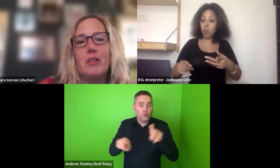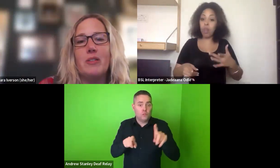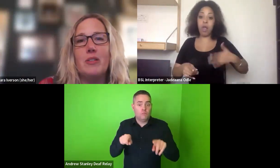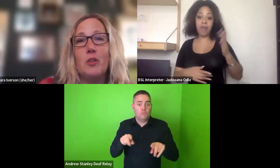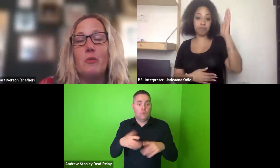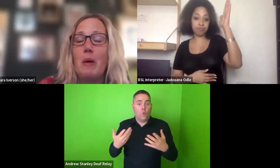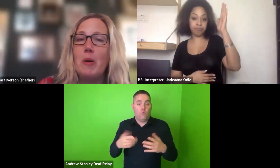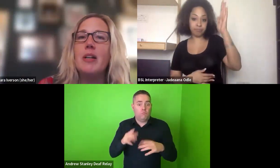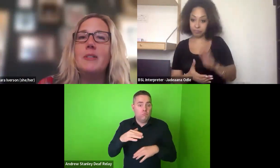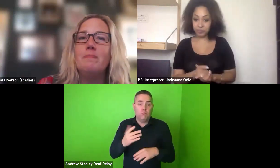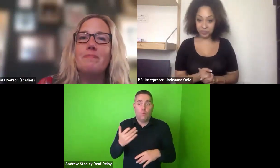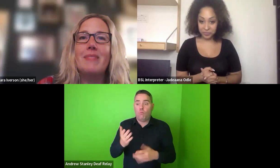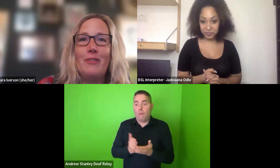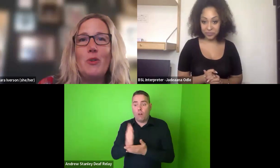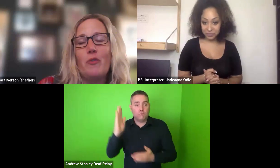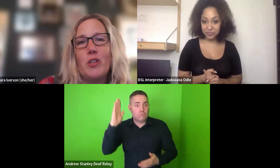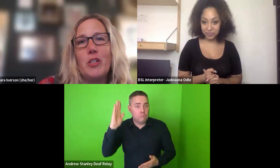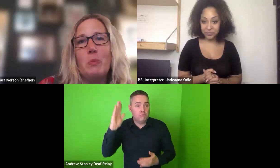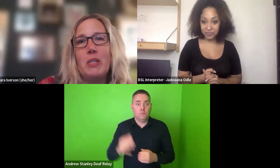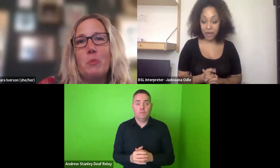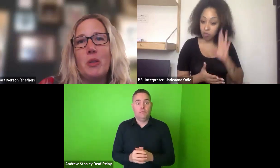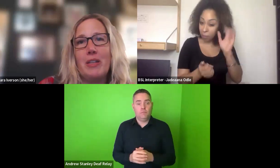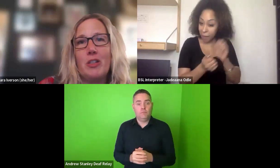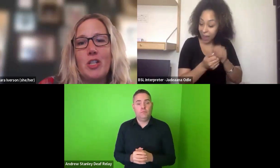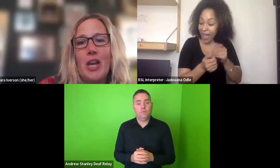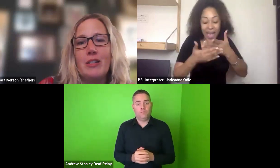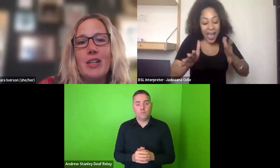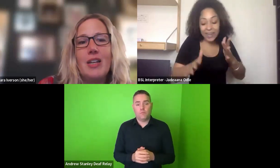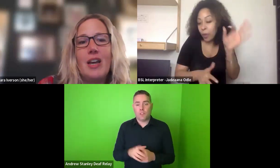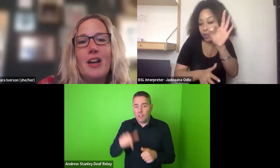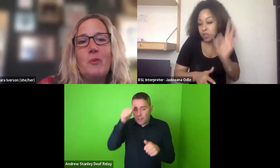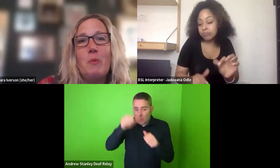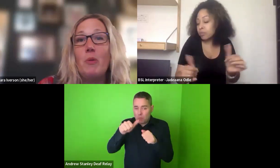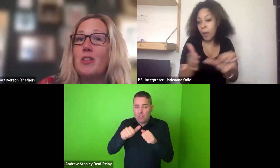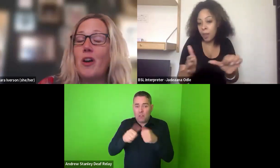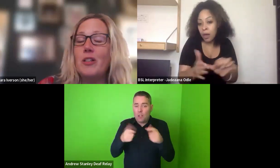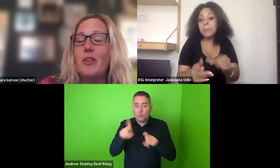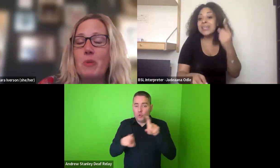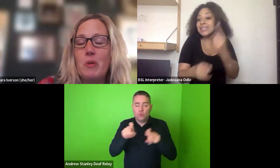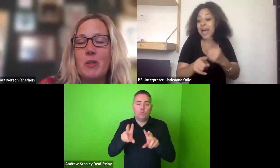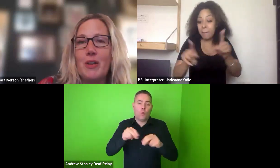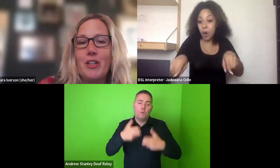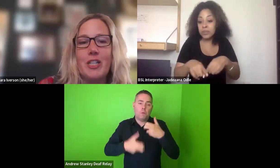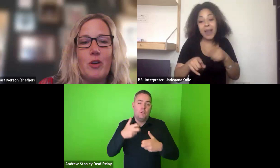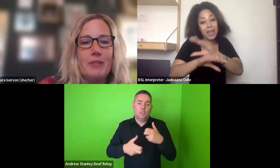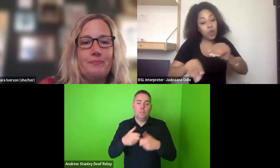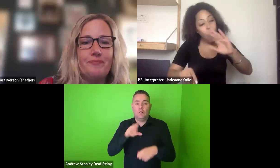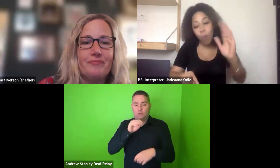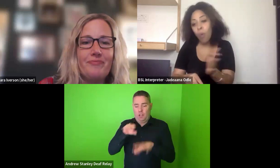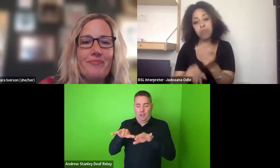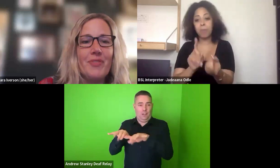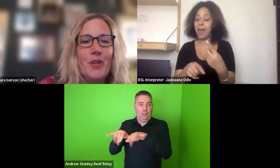registration process. So remember, if you have questions, please put them into the chat. We won't get to all of them, but we will definitely